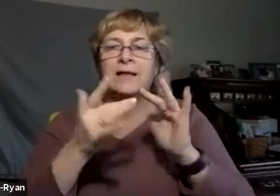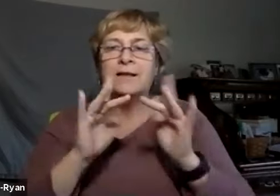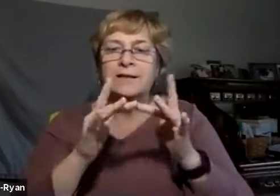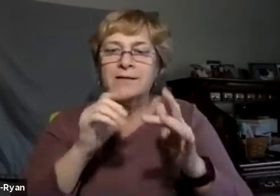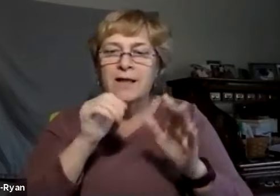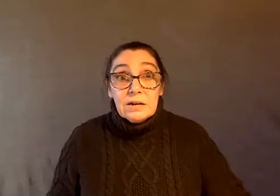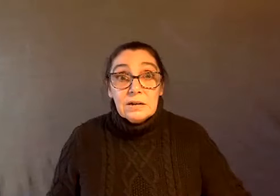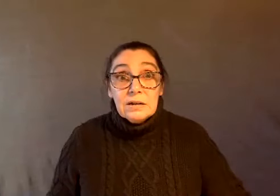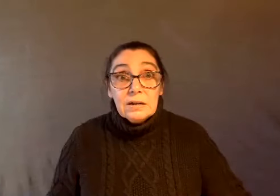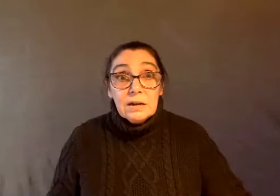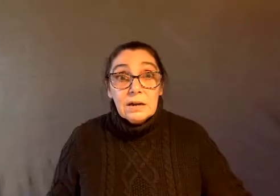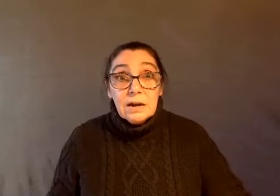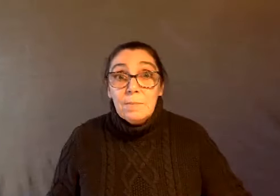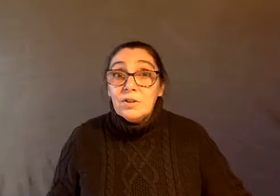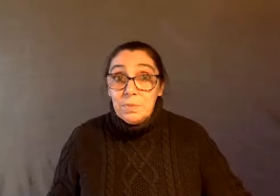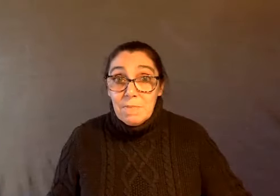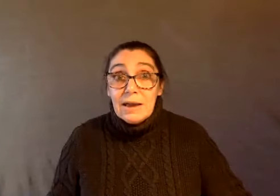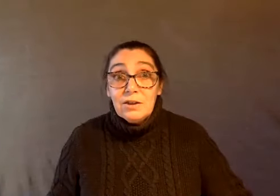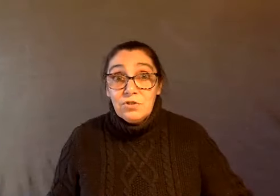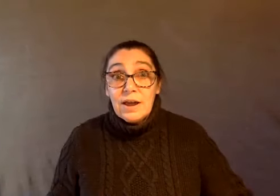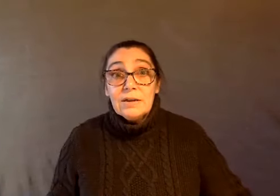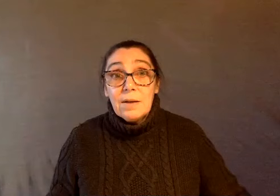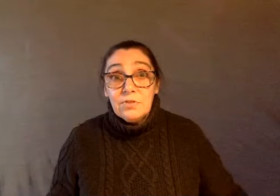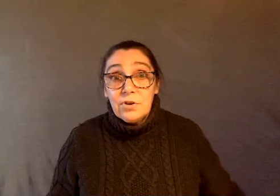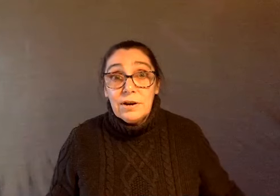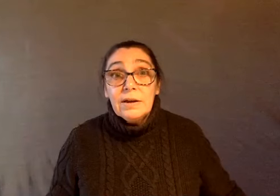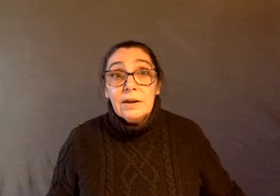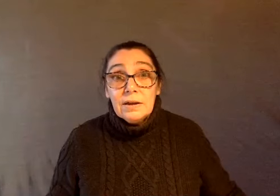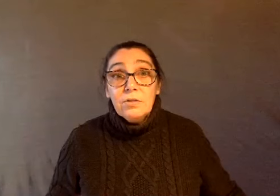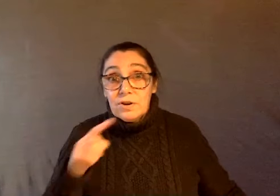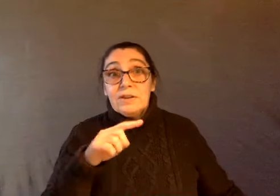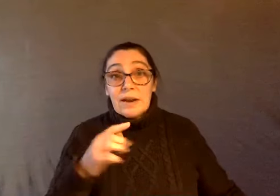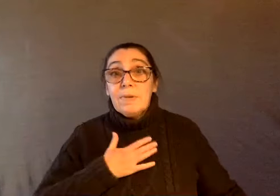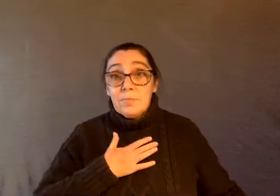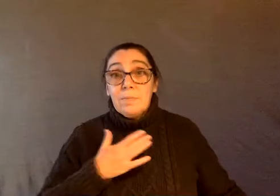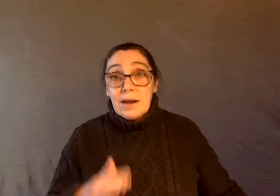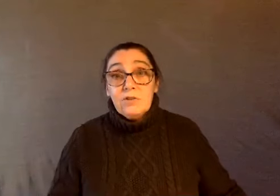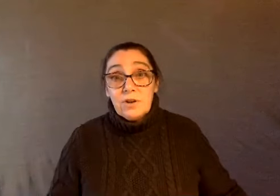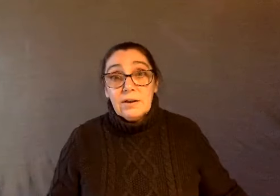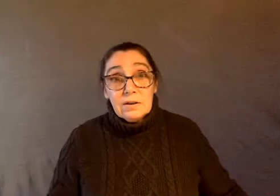It's freezing. It must be my internet. I'm sorry. Laureen's saying it must be my internet.